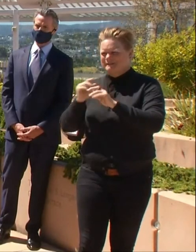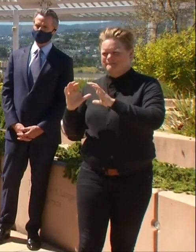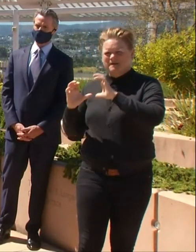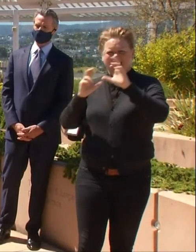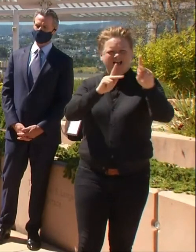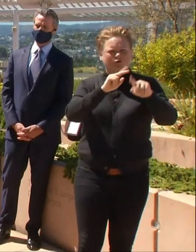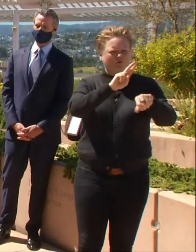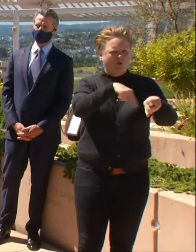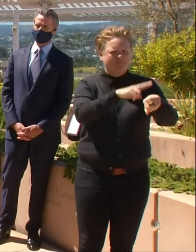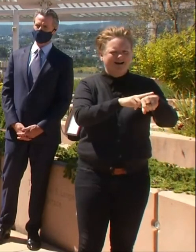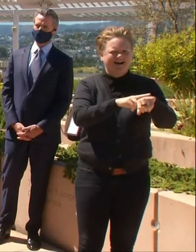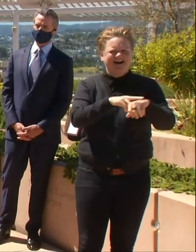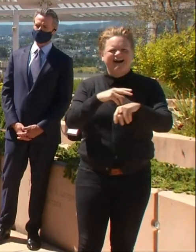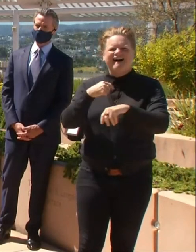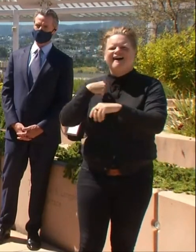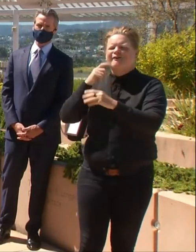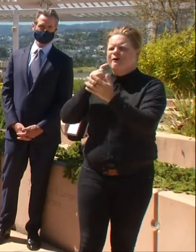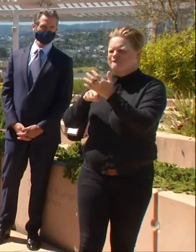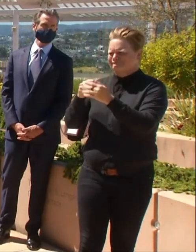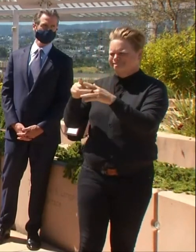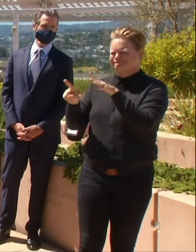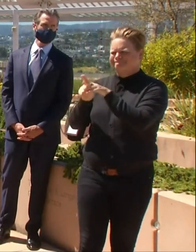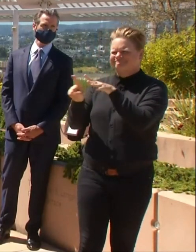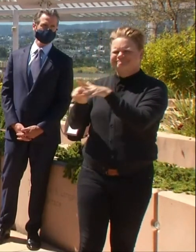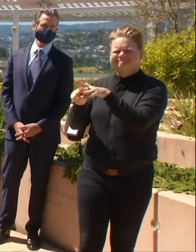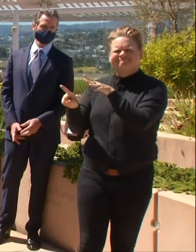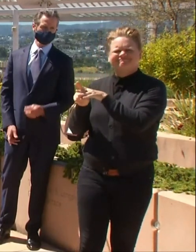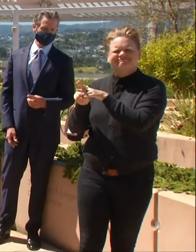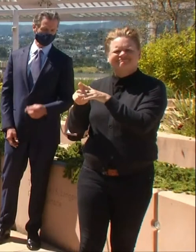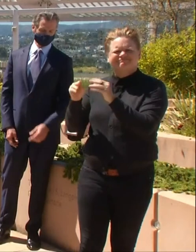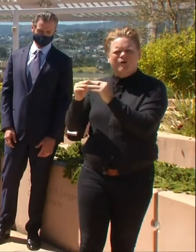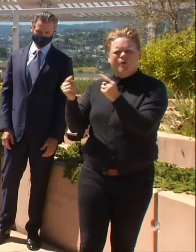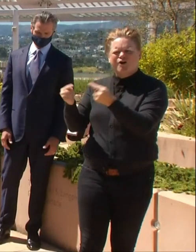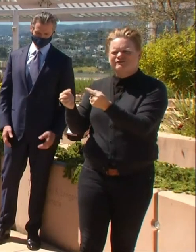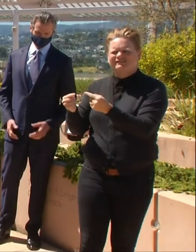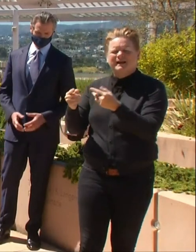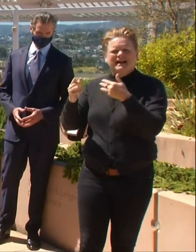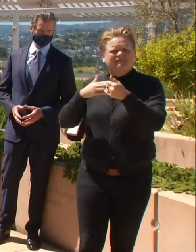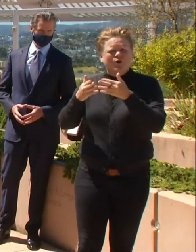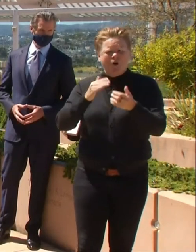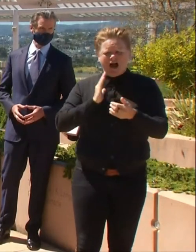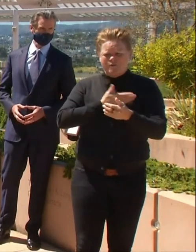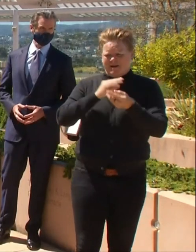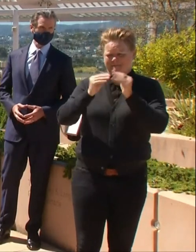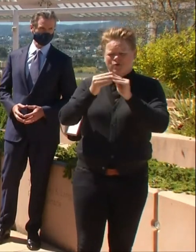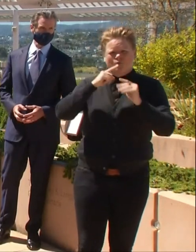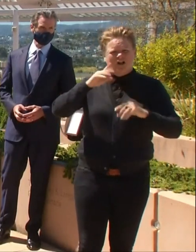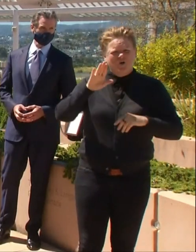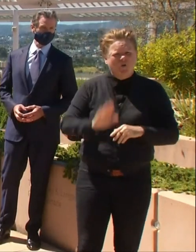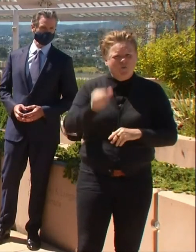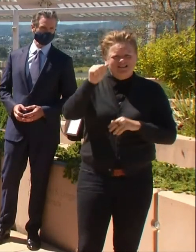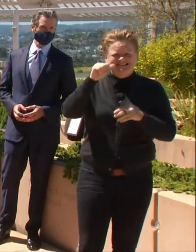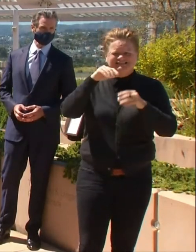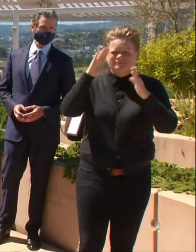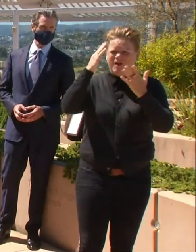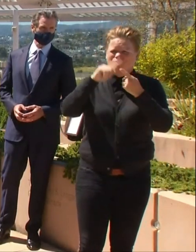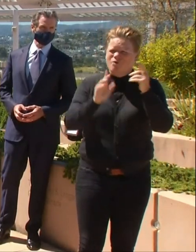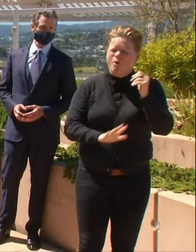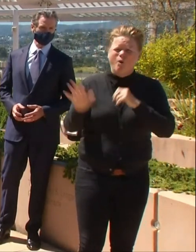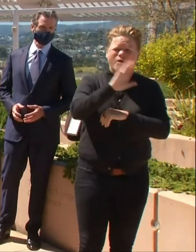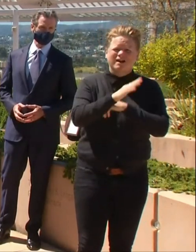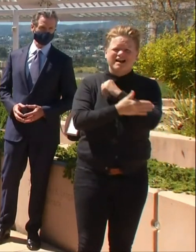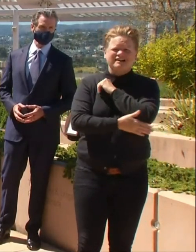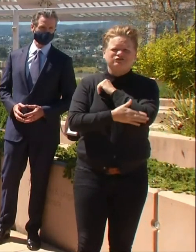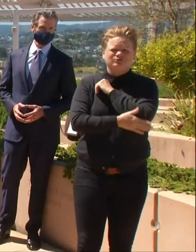However, we are still at one of the lowest rates in the country. So I think, unfortunately, you have to take a relative approach. We're the seventh lowest gun death